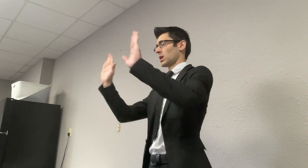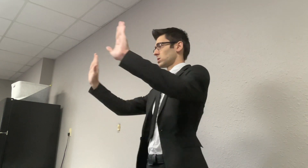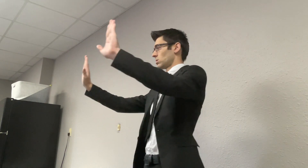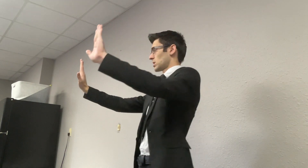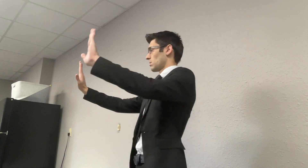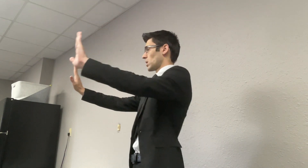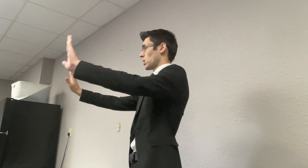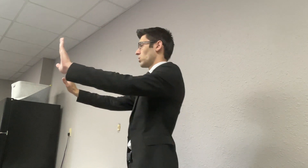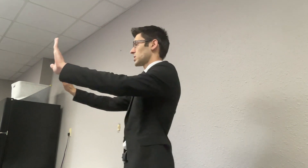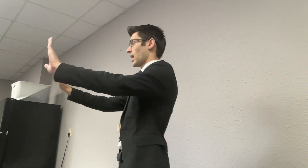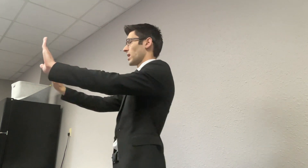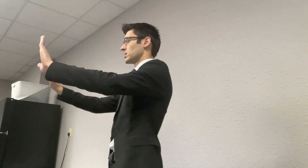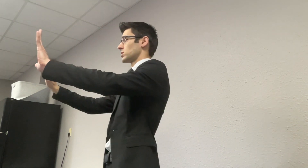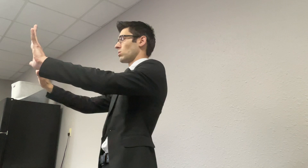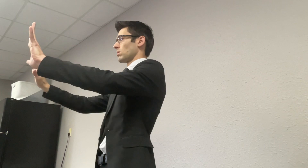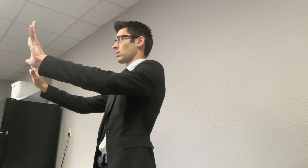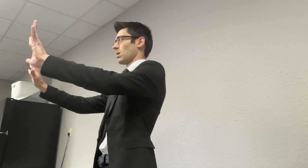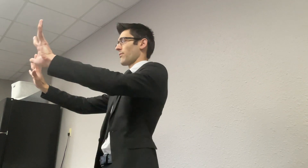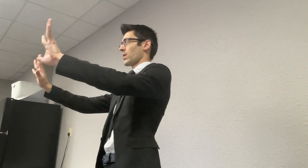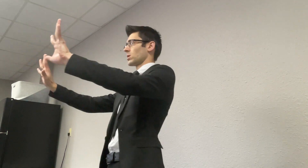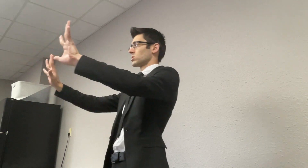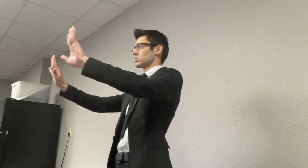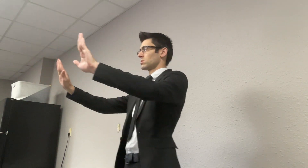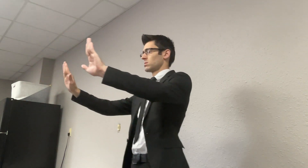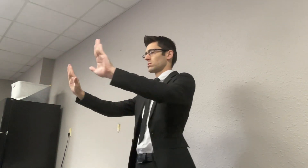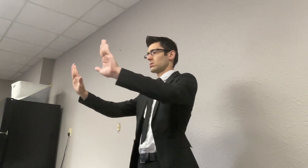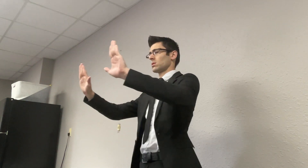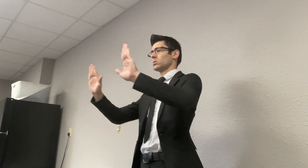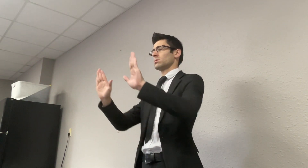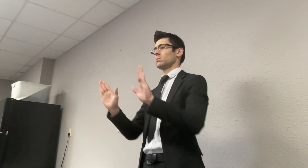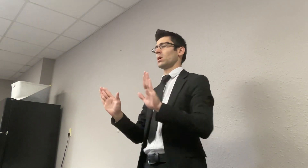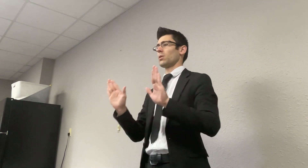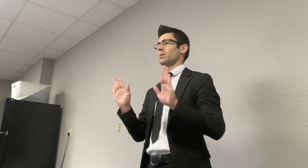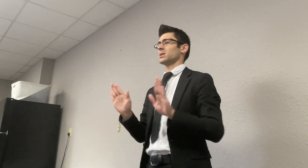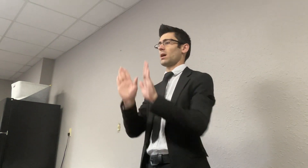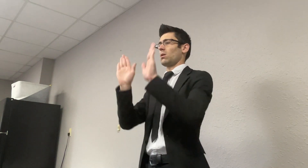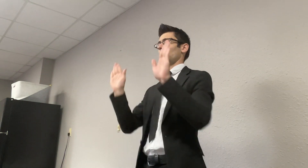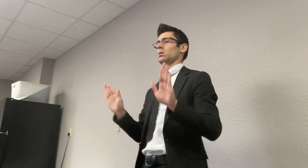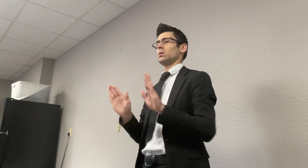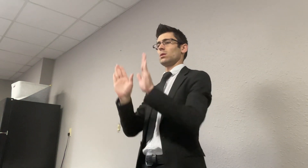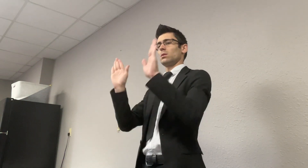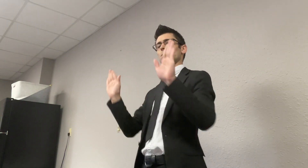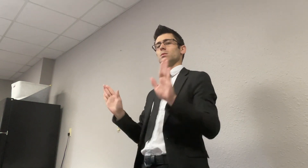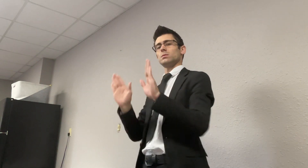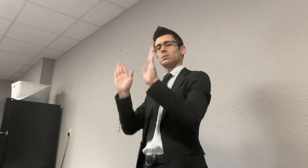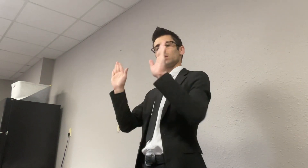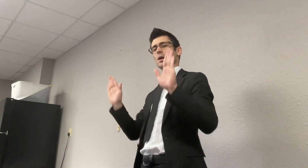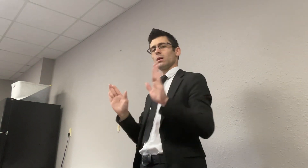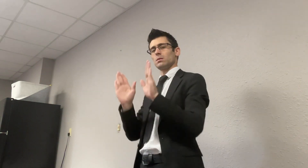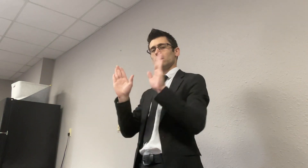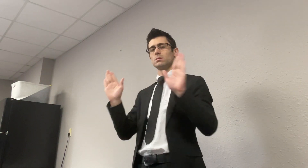so it's going to be closed hands. Don't keep your fingers. Close them. Thumbs out. Sunday.